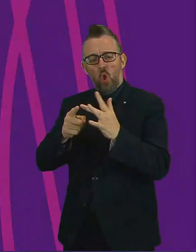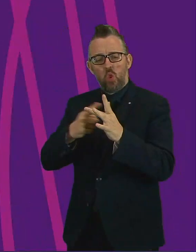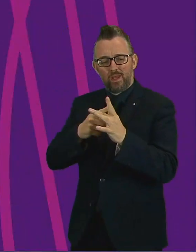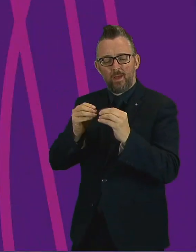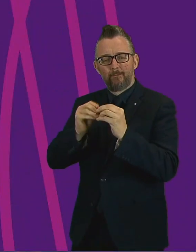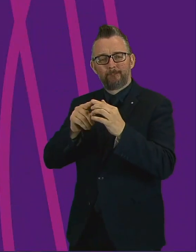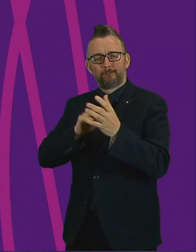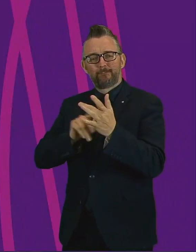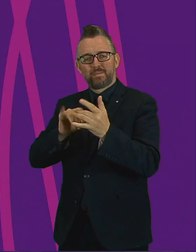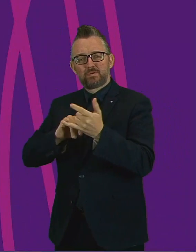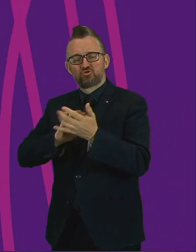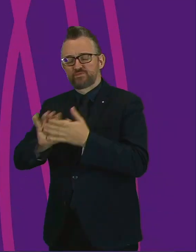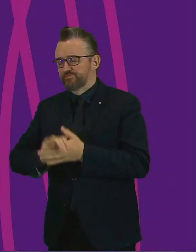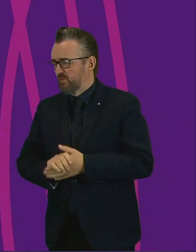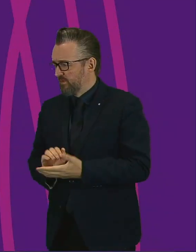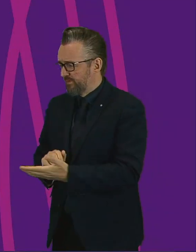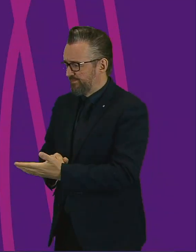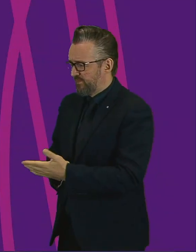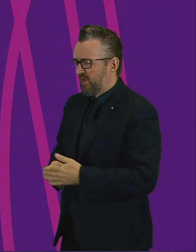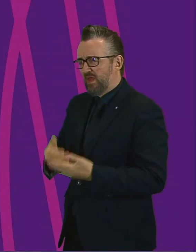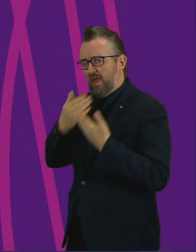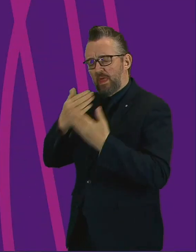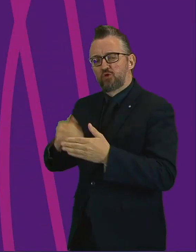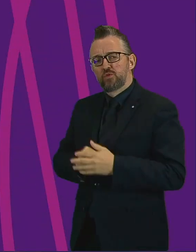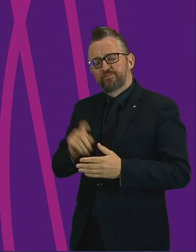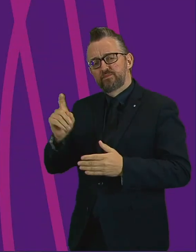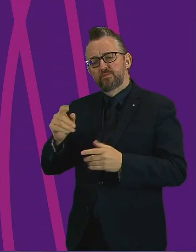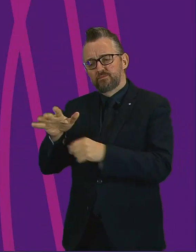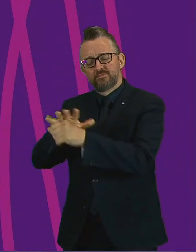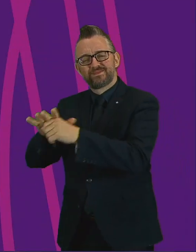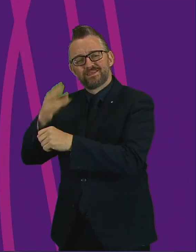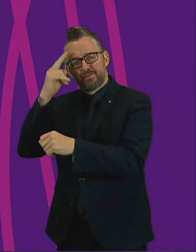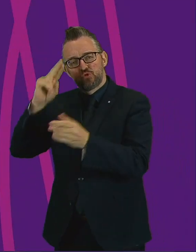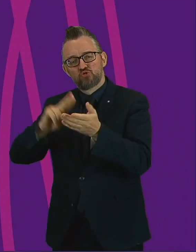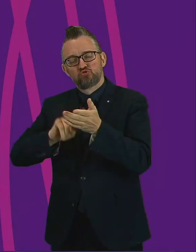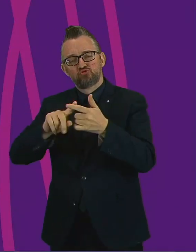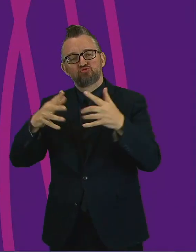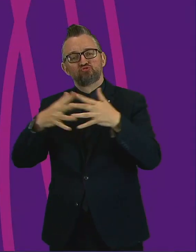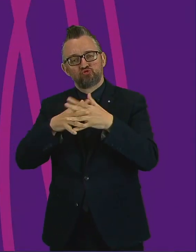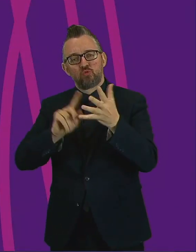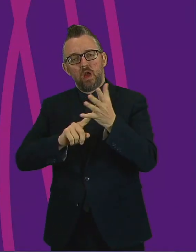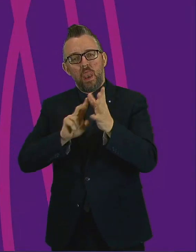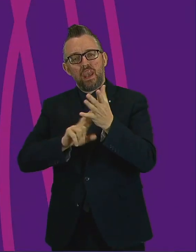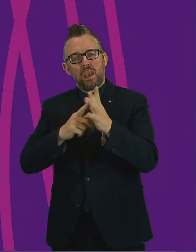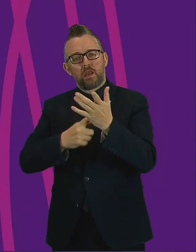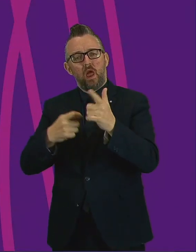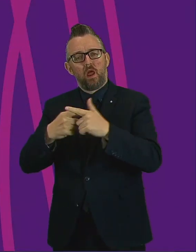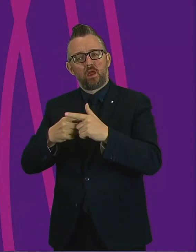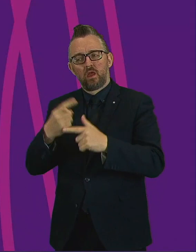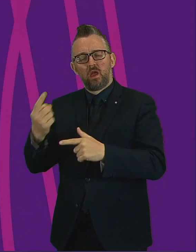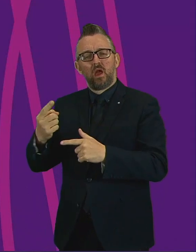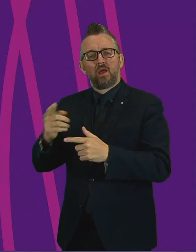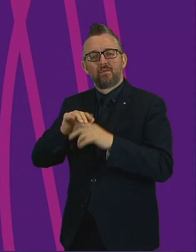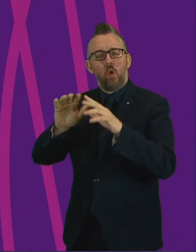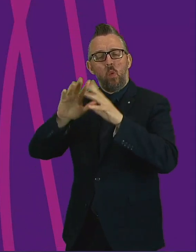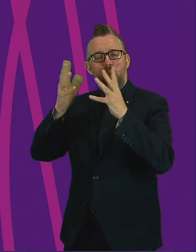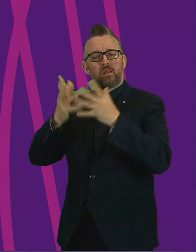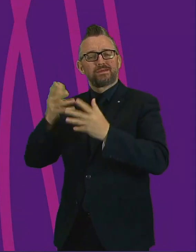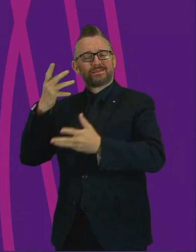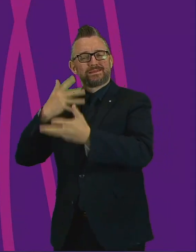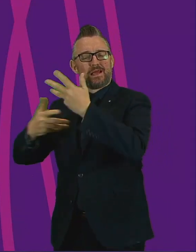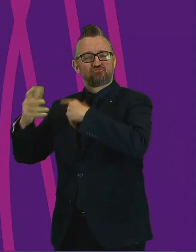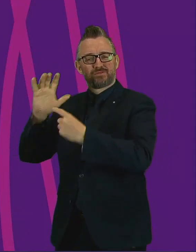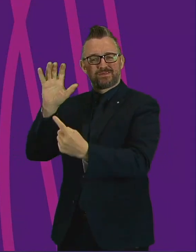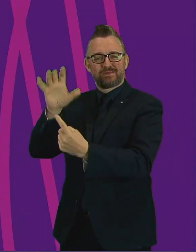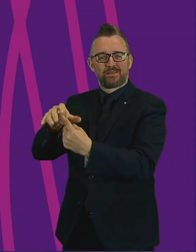Thank you, Presiding Officer. New Lanark is, as many will know, a UNESCO World Heritage Site. All partners and parties need to